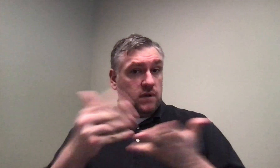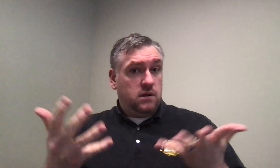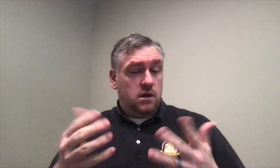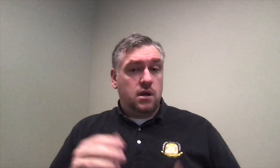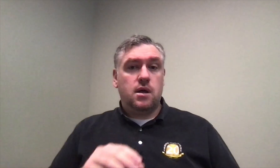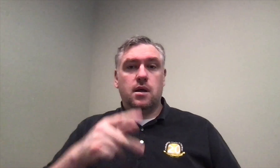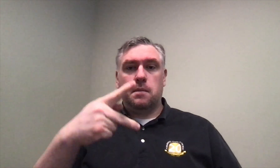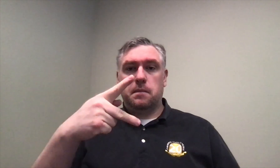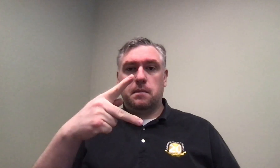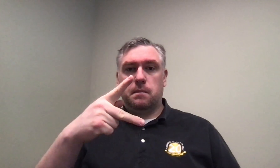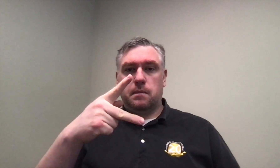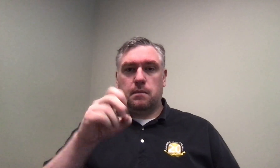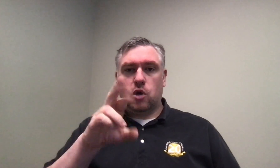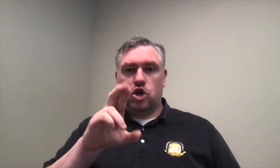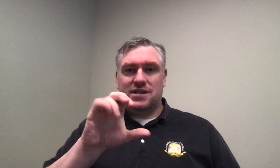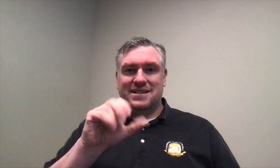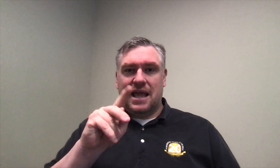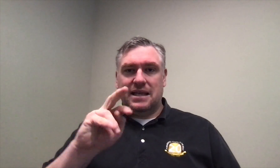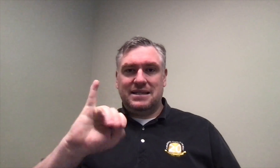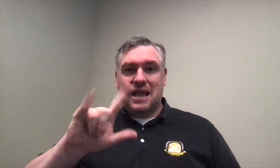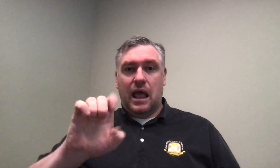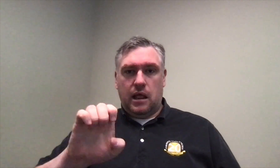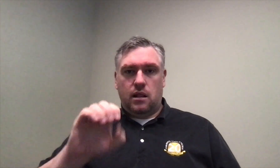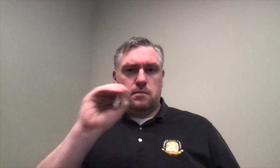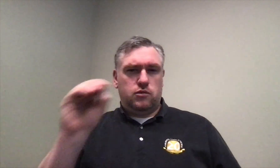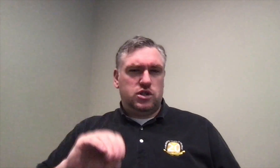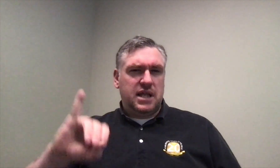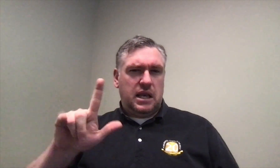One you'll see often, though, is percentile.